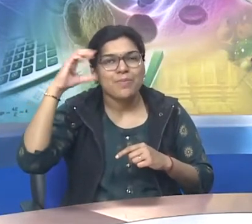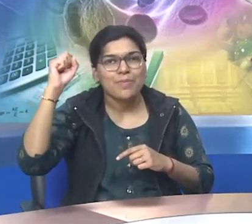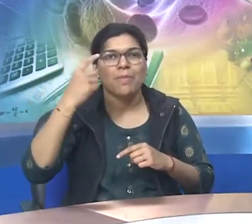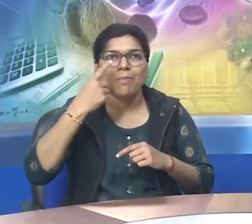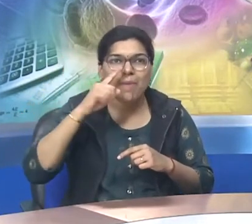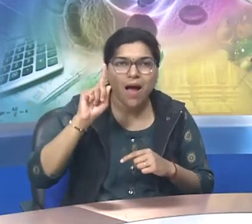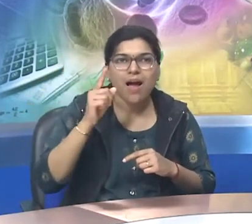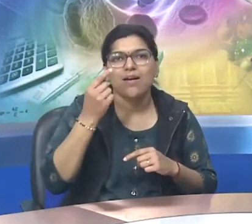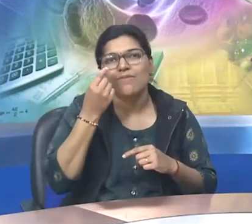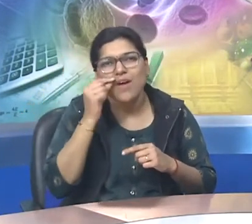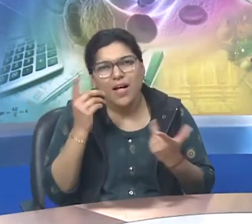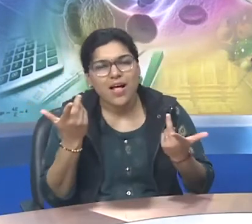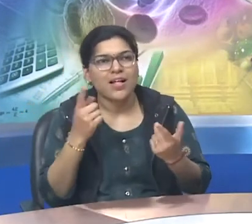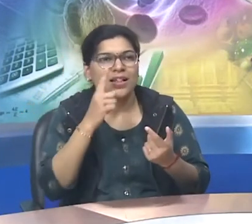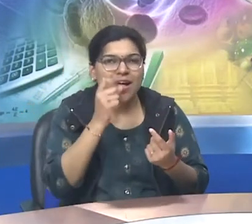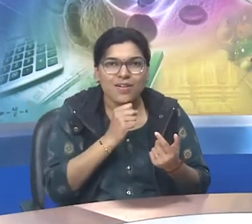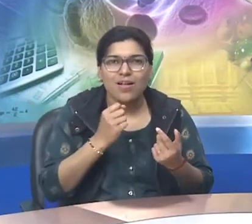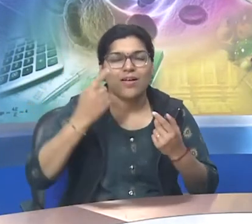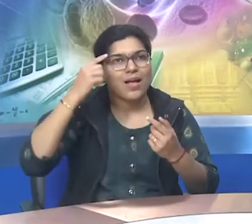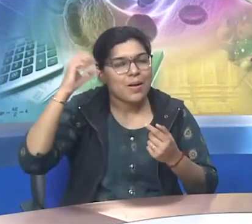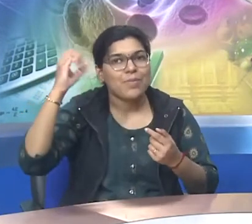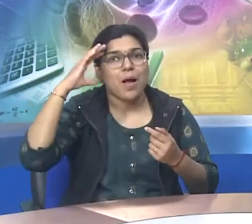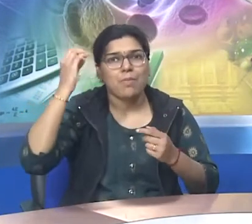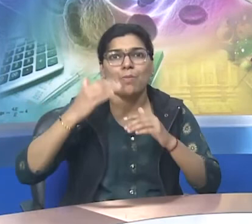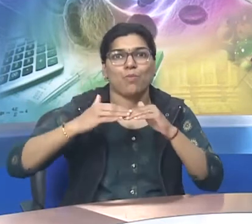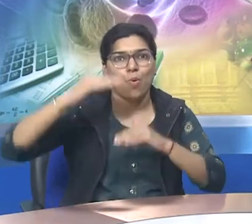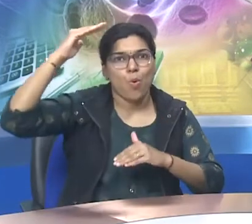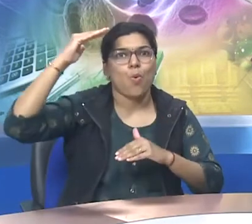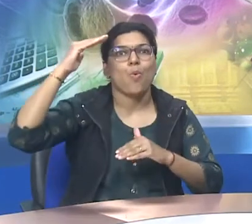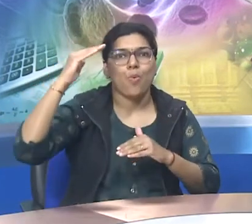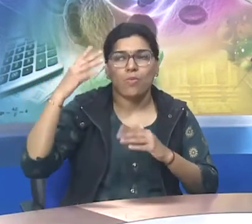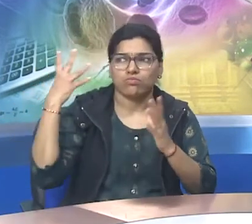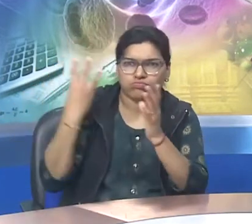grandmother is different, altogether different.